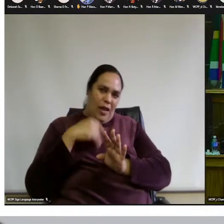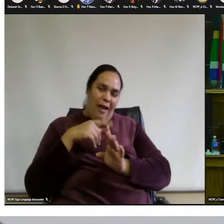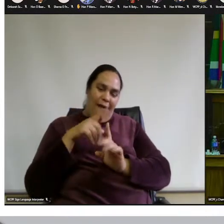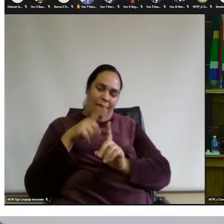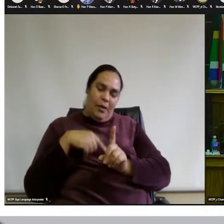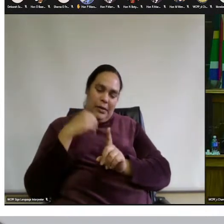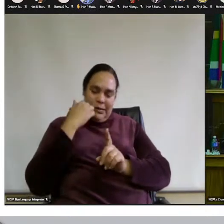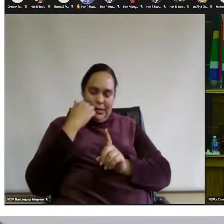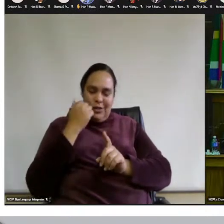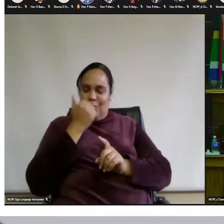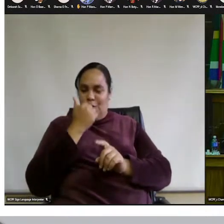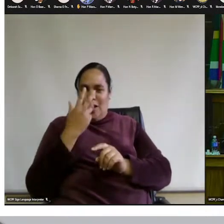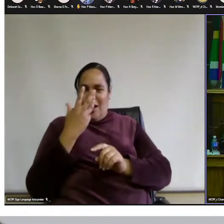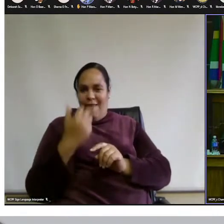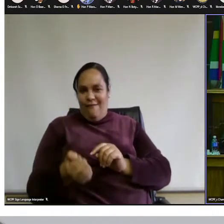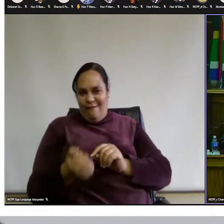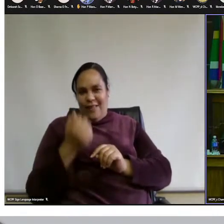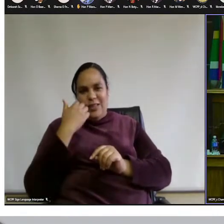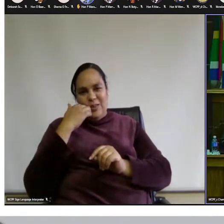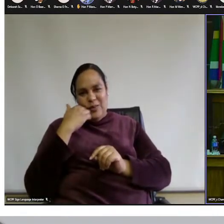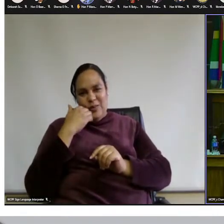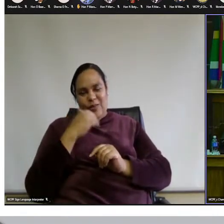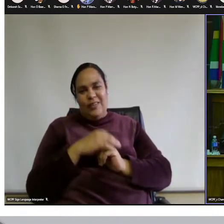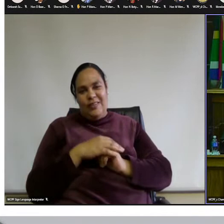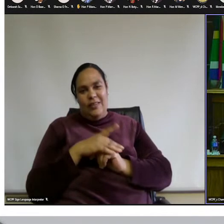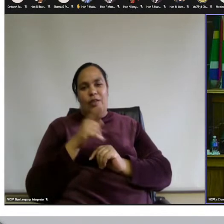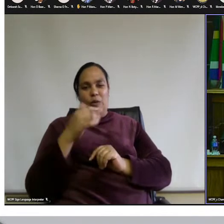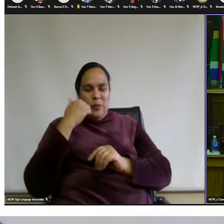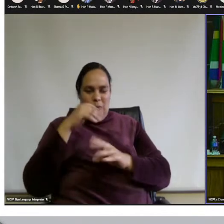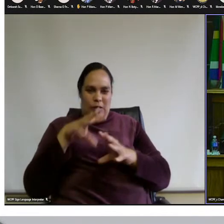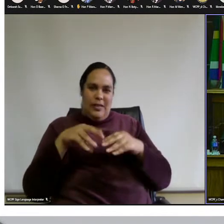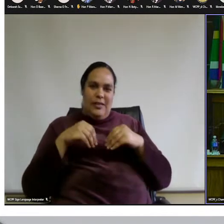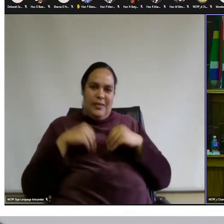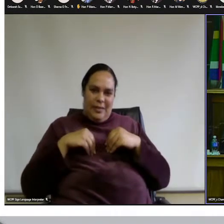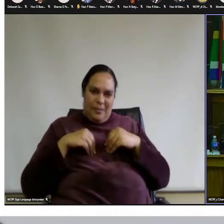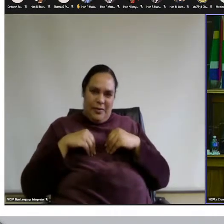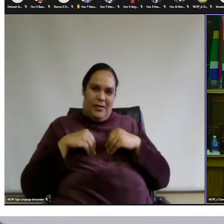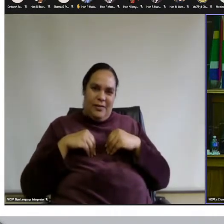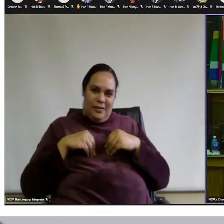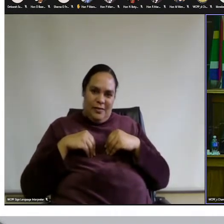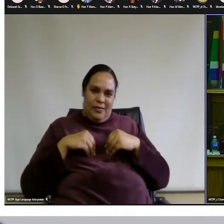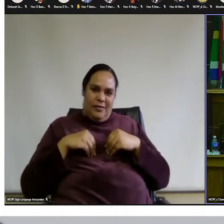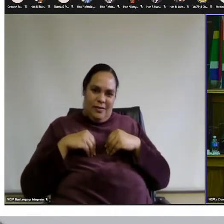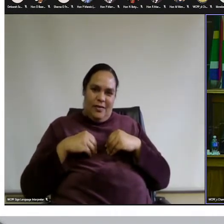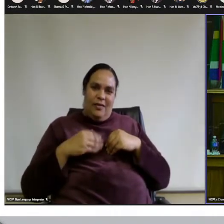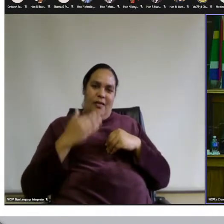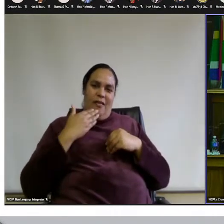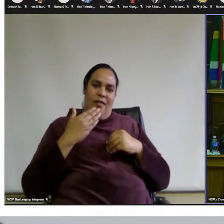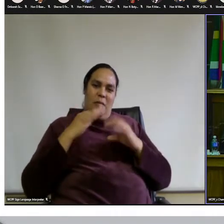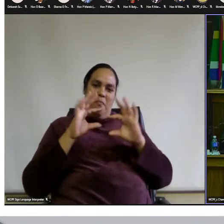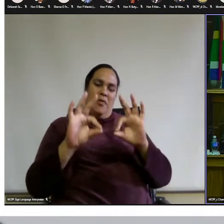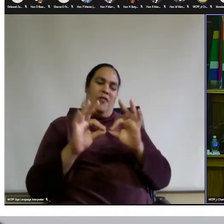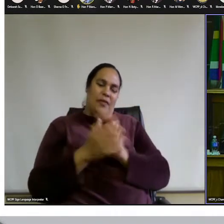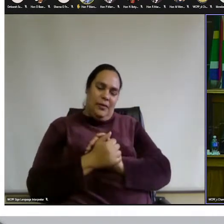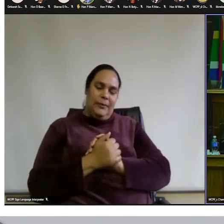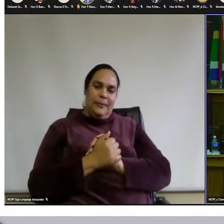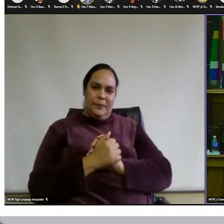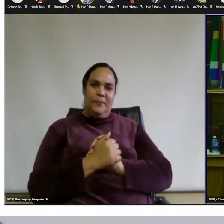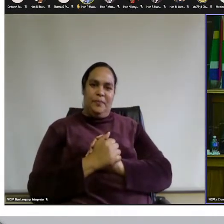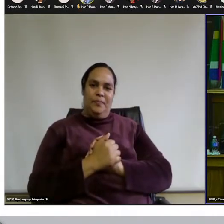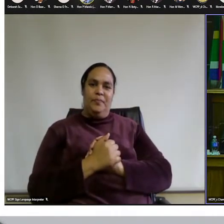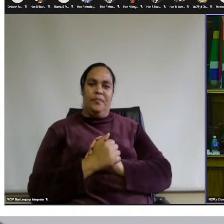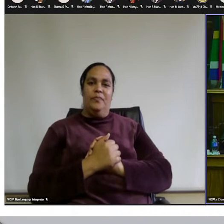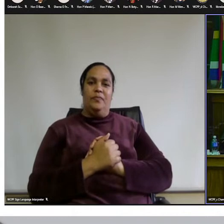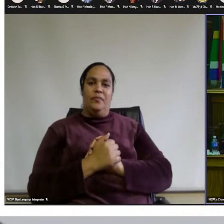it, Deputy Speaker. Your apologies accepted, but that's absolutely fine. Thank you very much, Honourable